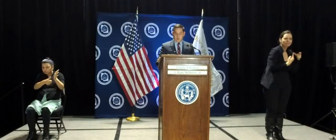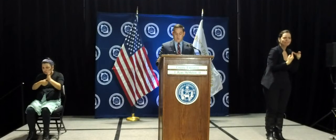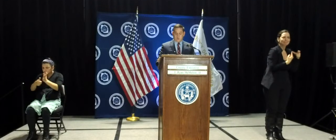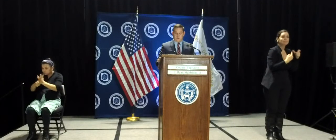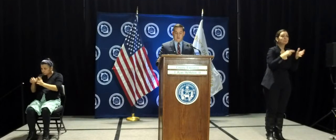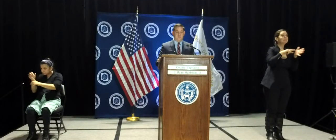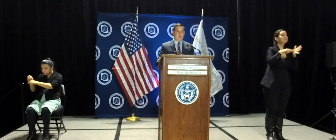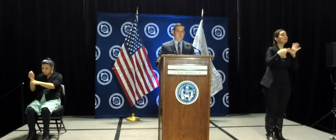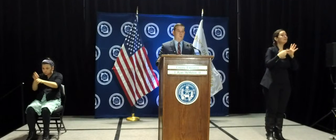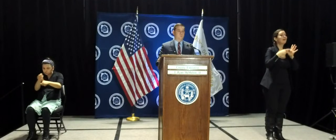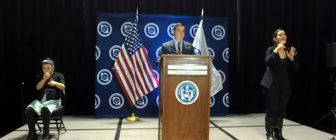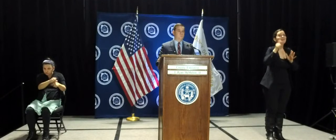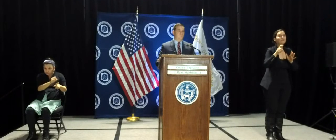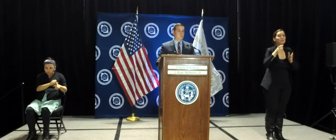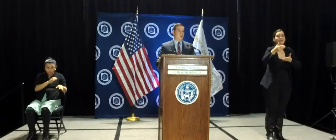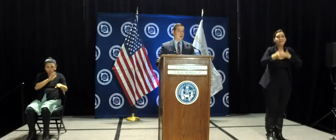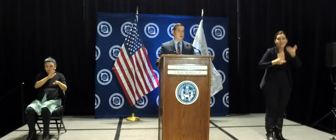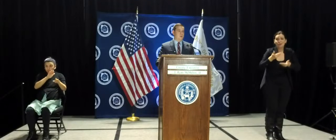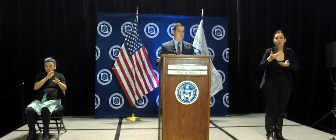put 225 people